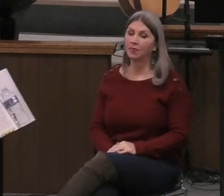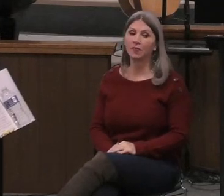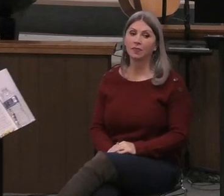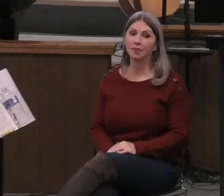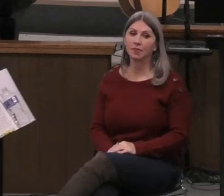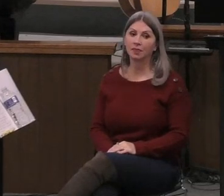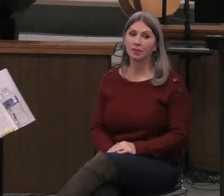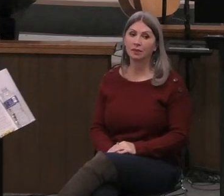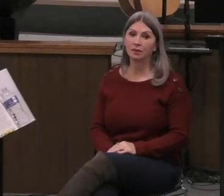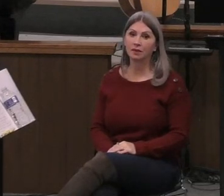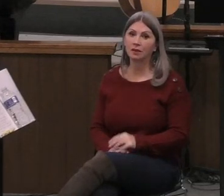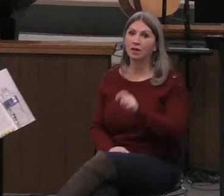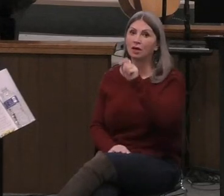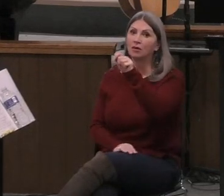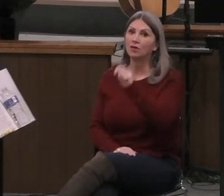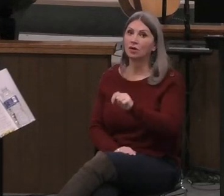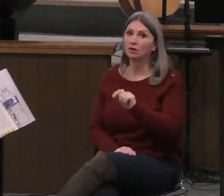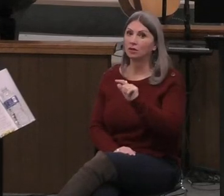Verse